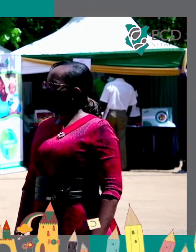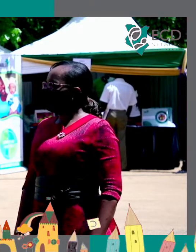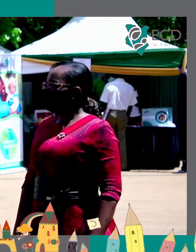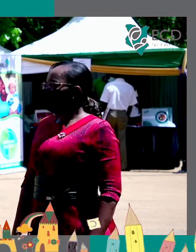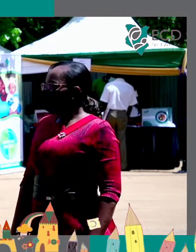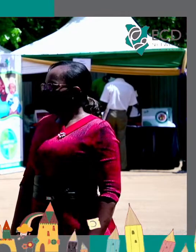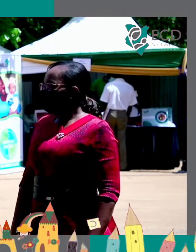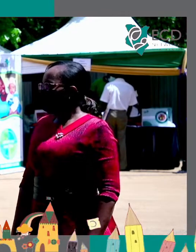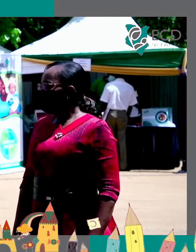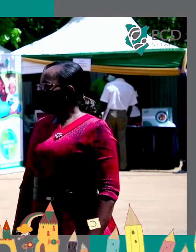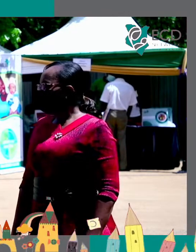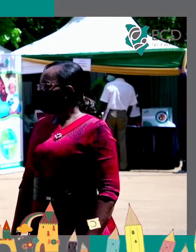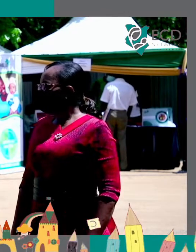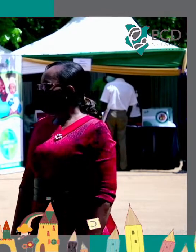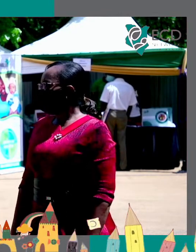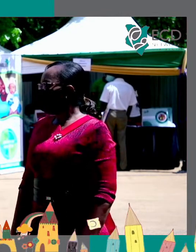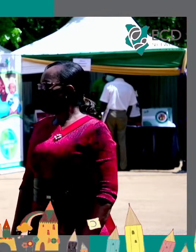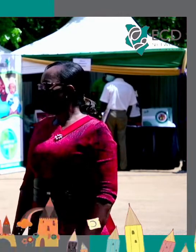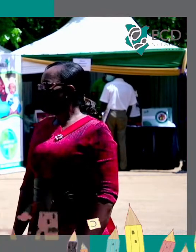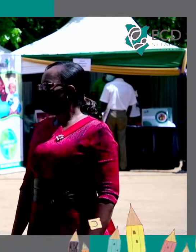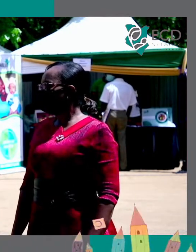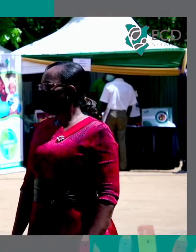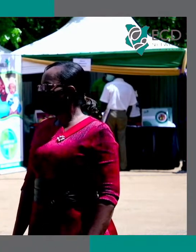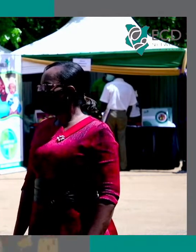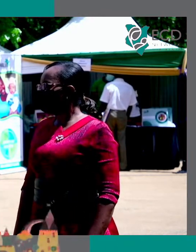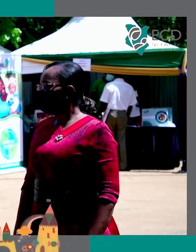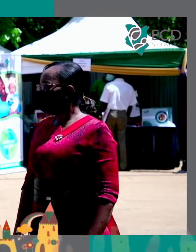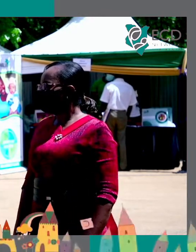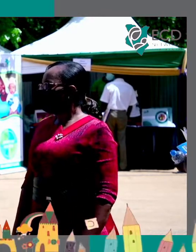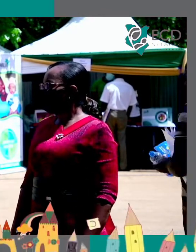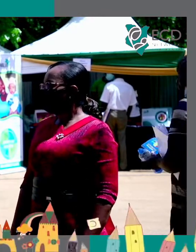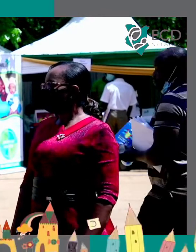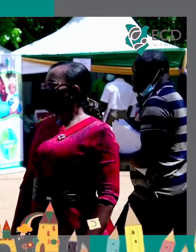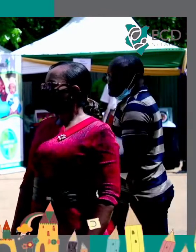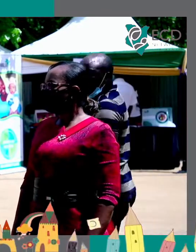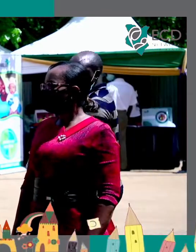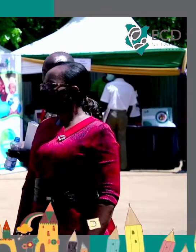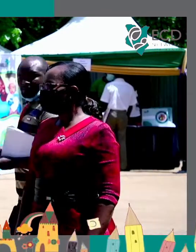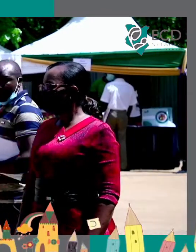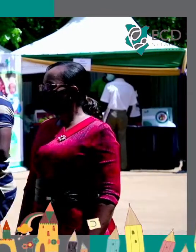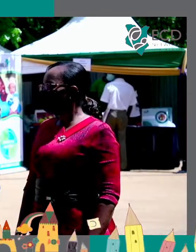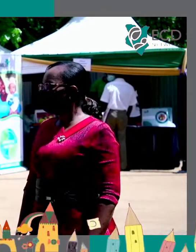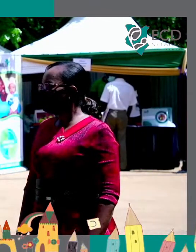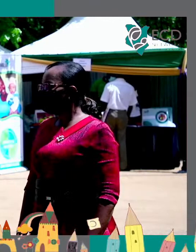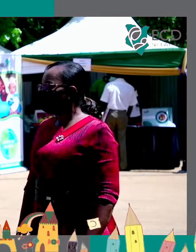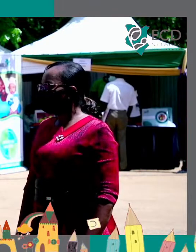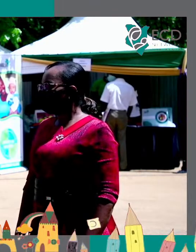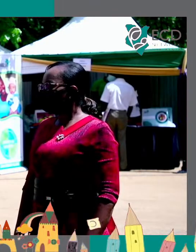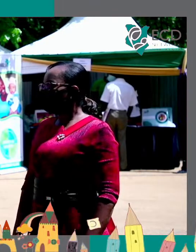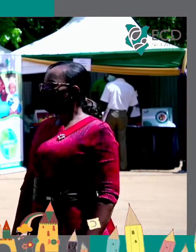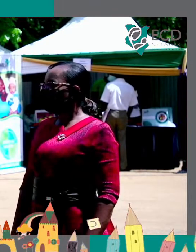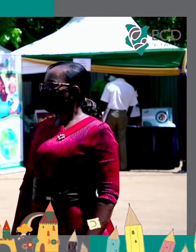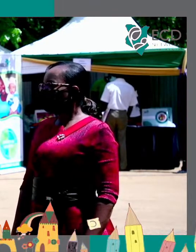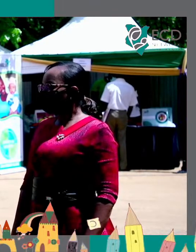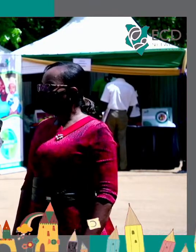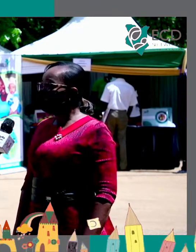maybe what do you think now the solution to these problems? Do you have any recommendations that you came up with?